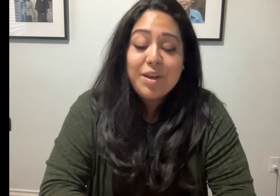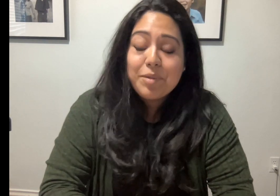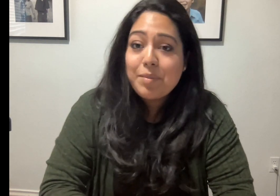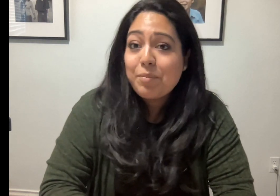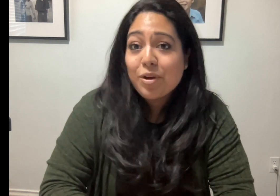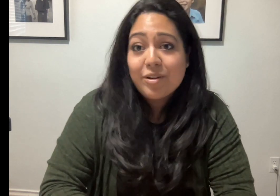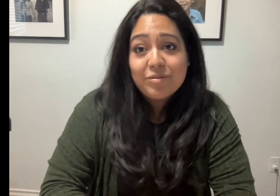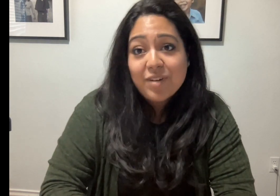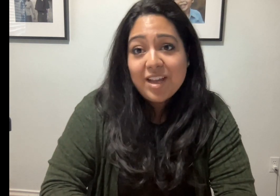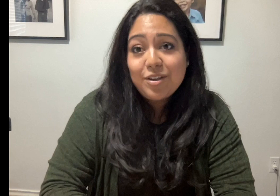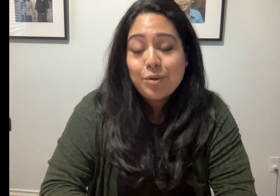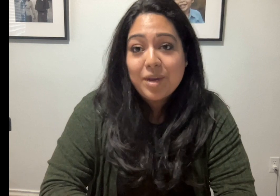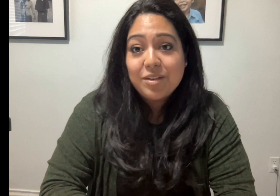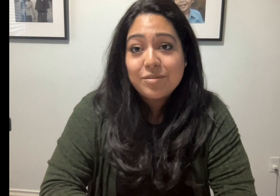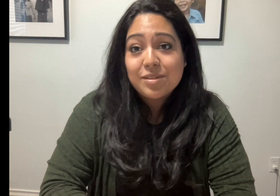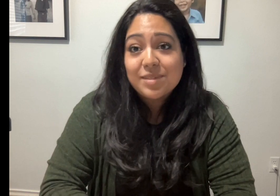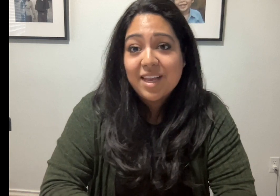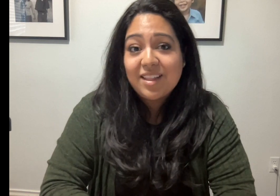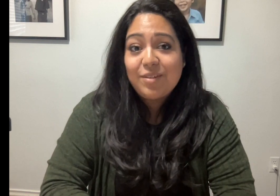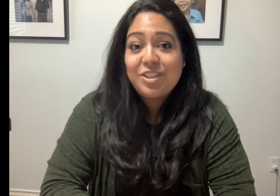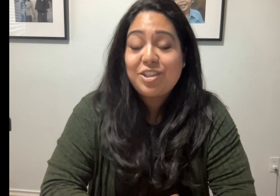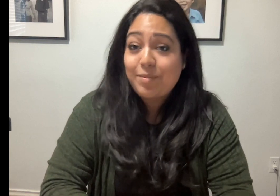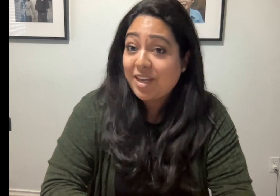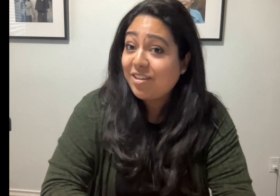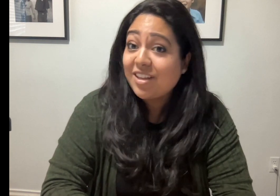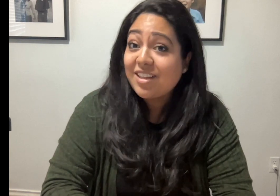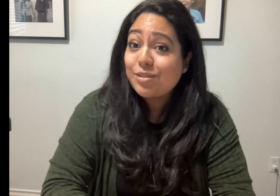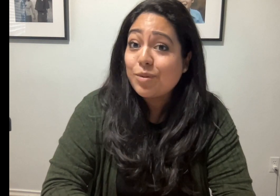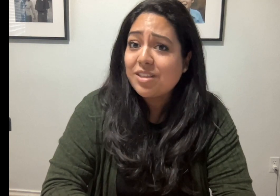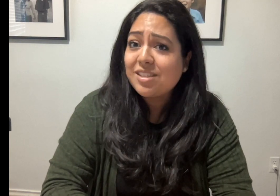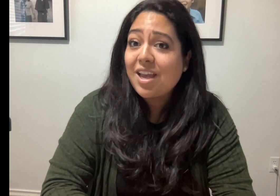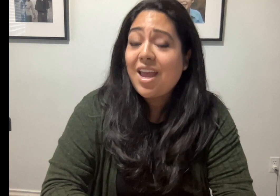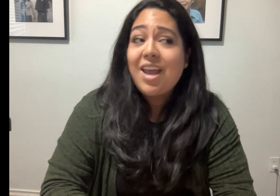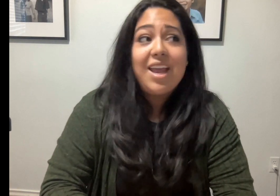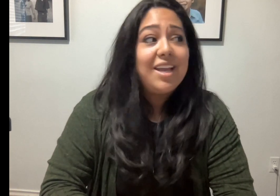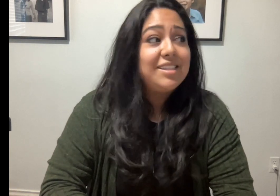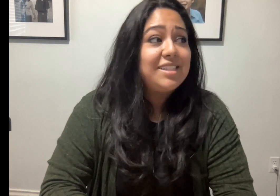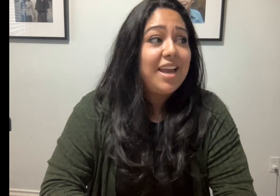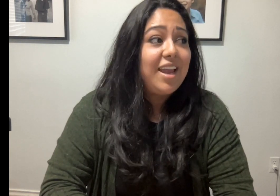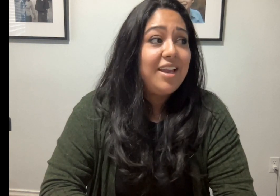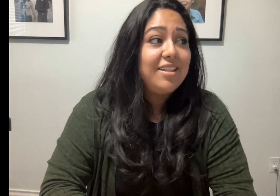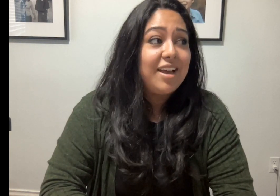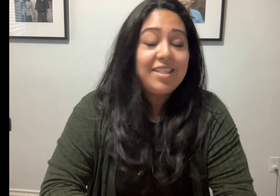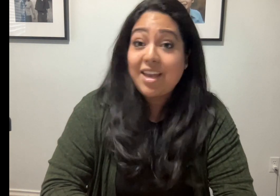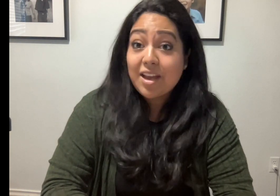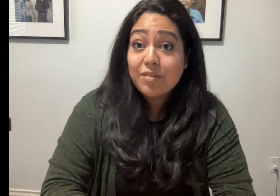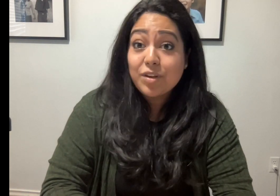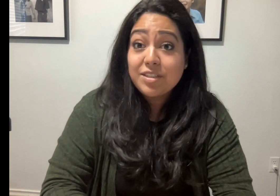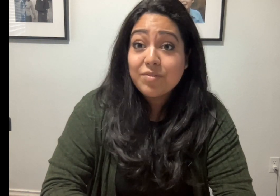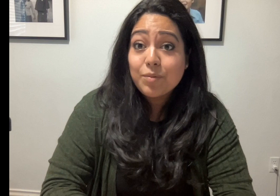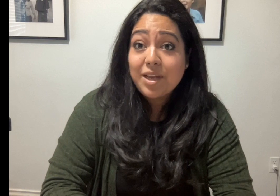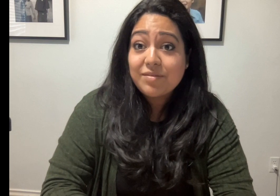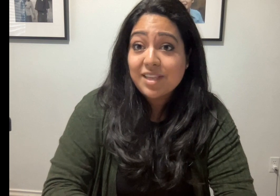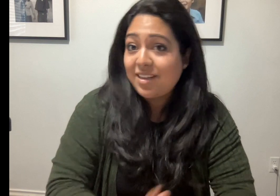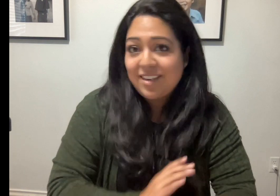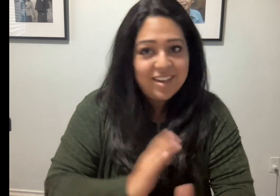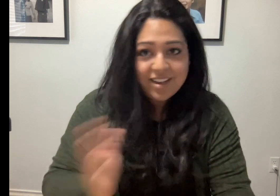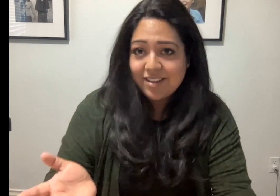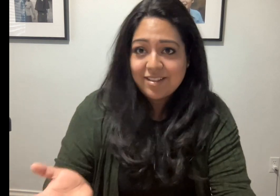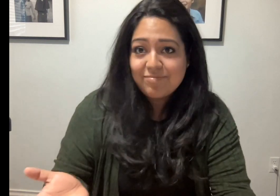family member or a friend who might know some sign language, they might look at these words and say that they have a different way of signing it, and